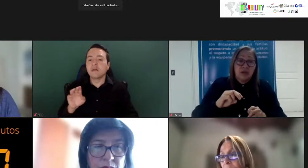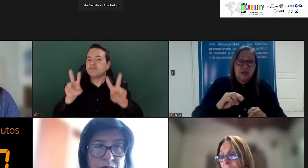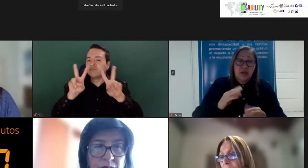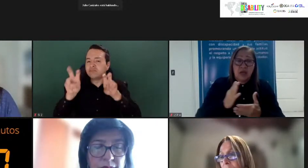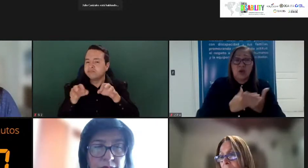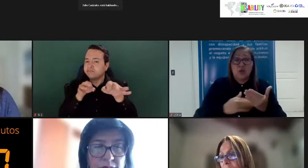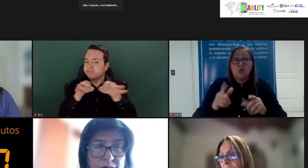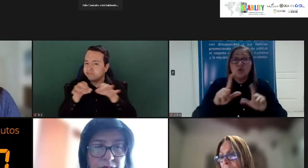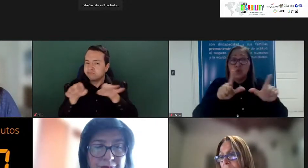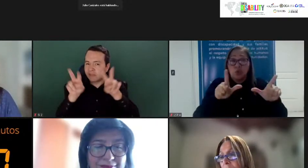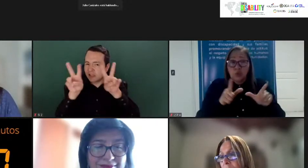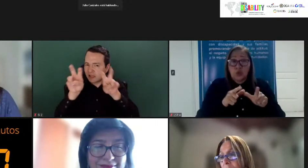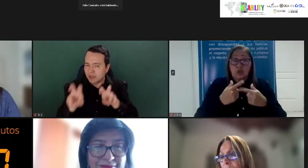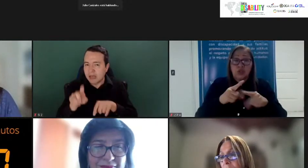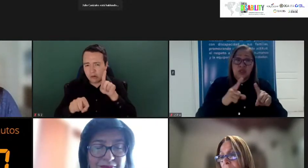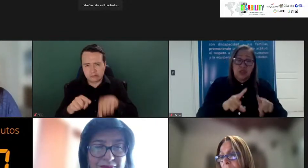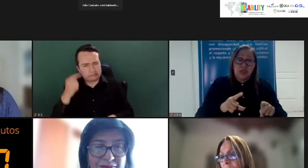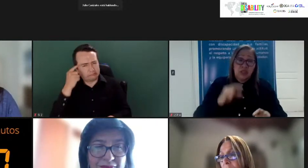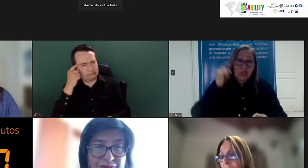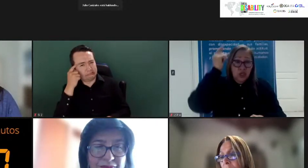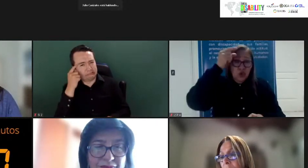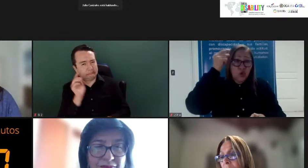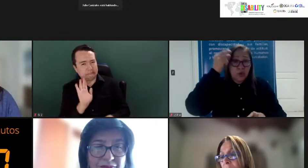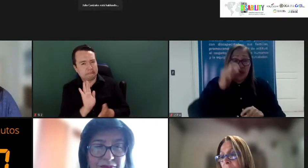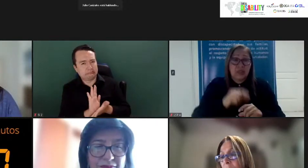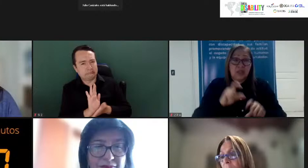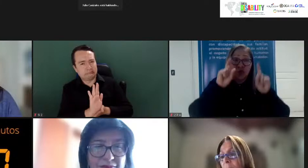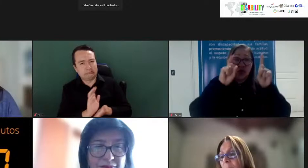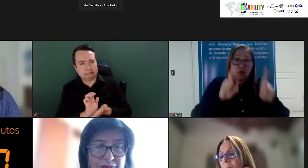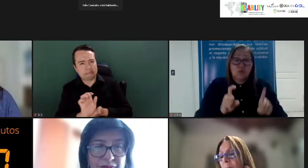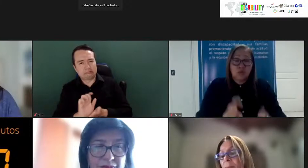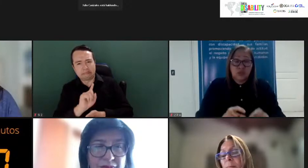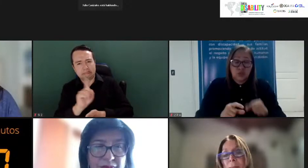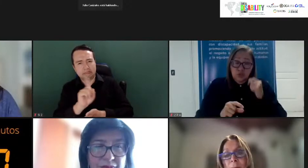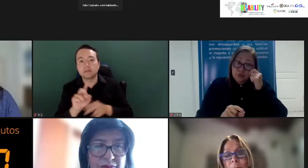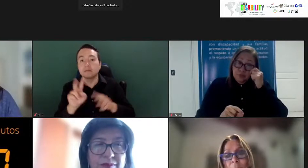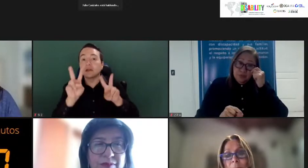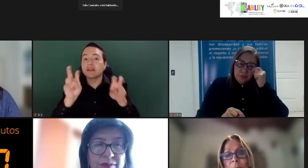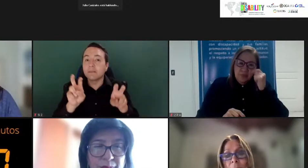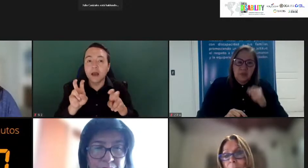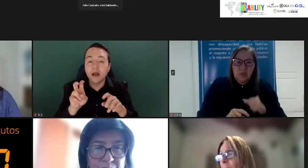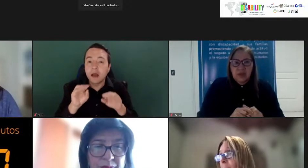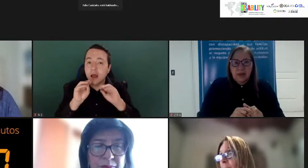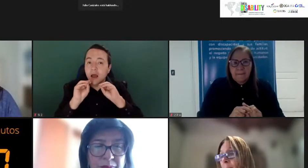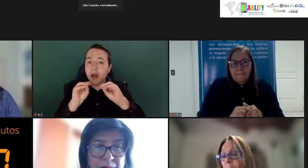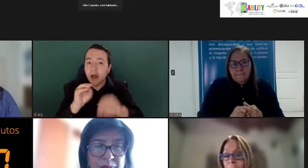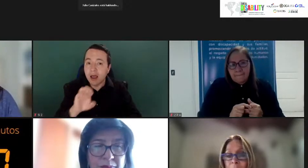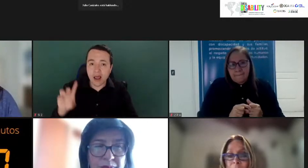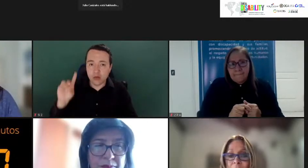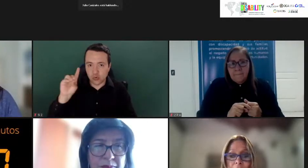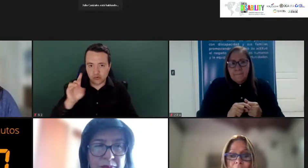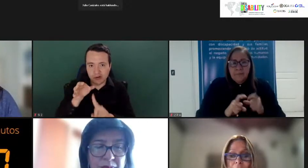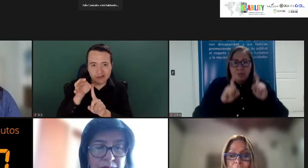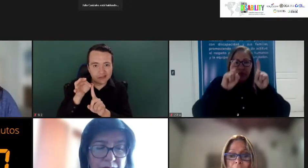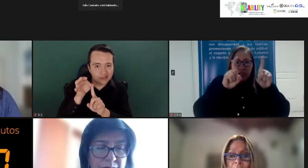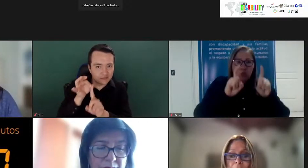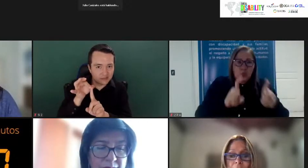about a topic that is still taboo for people specialized education